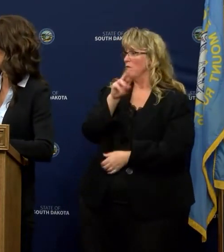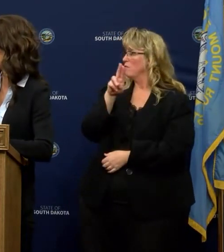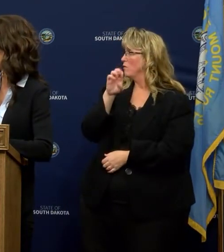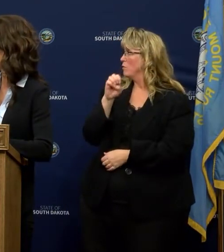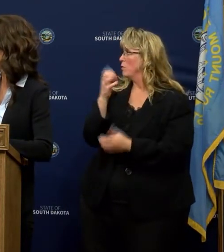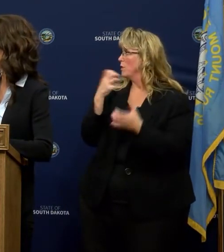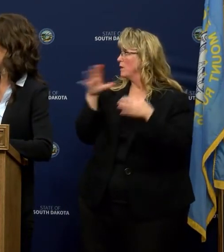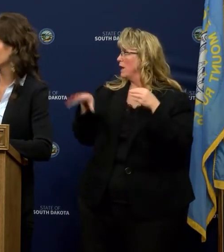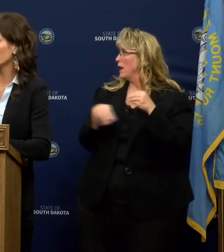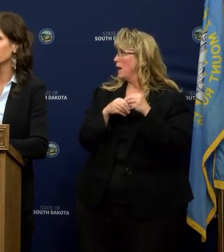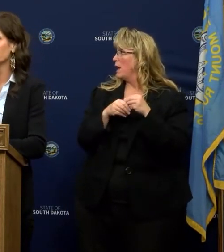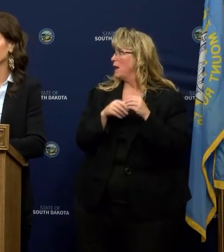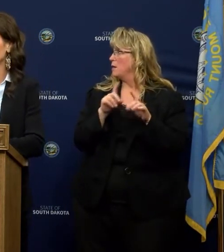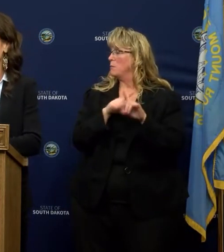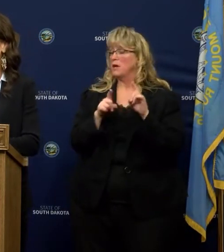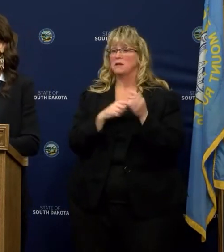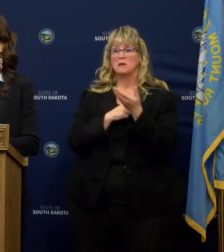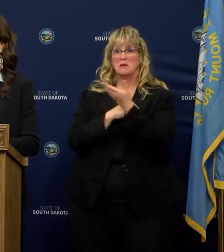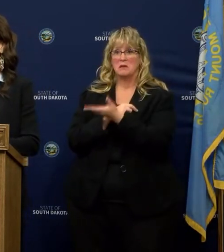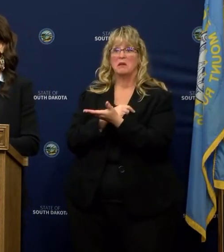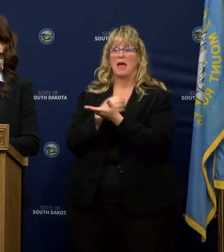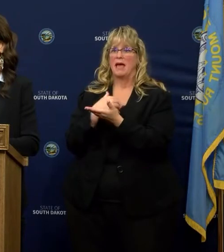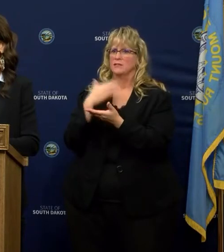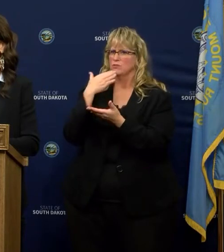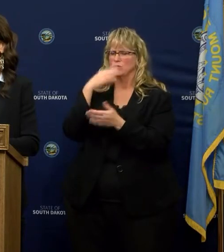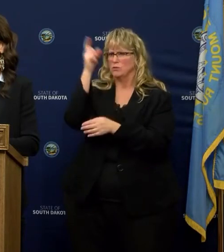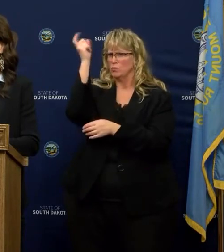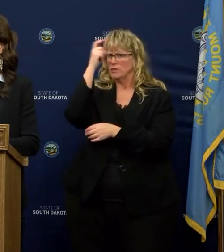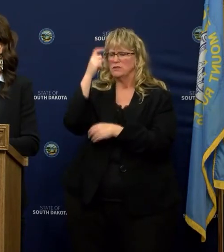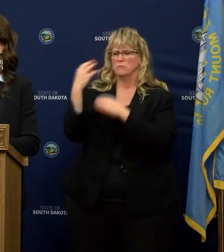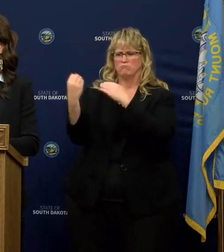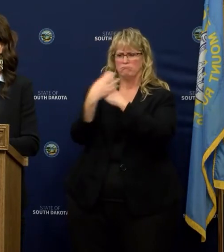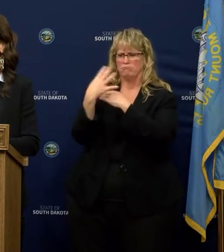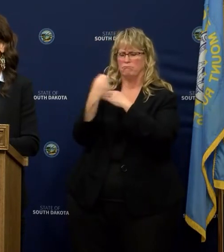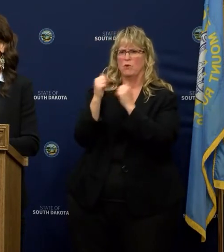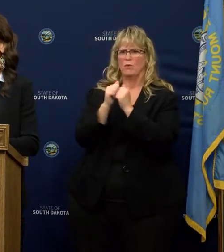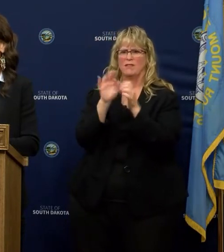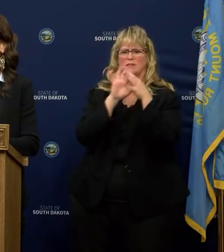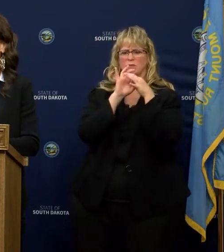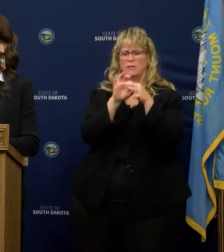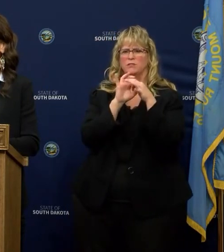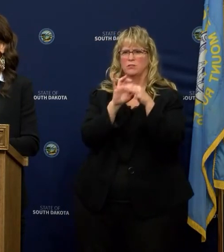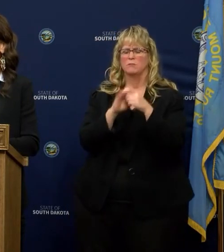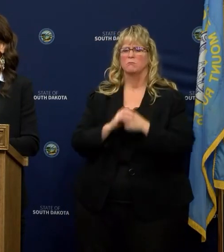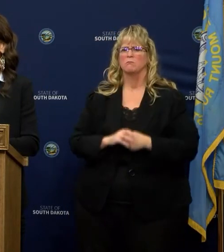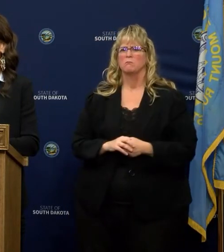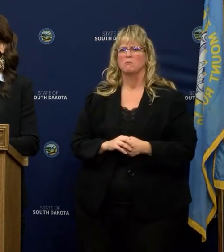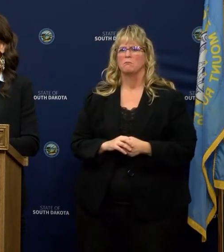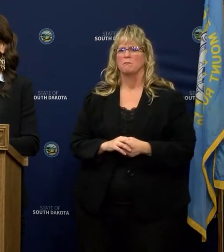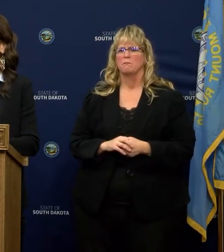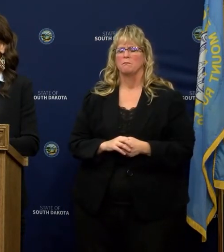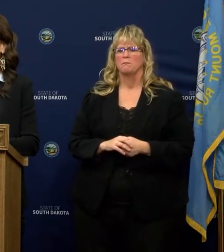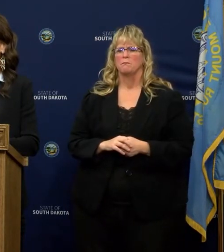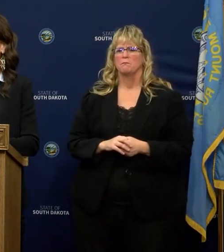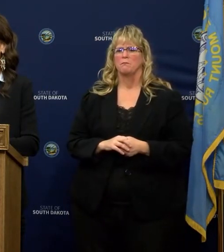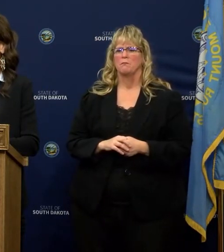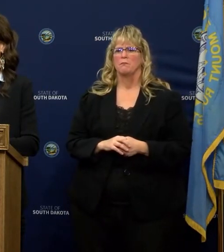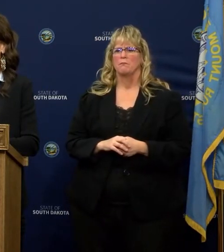he'd like to add, but he has given me incredible wisdom and insight into these relationships